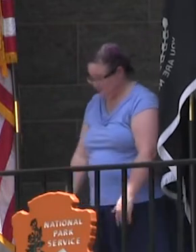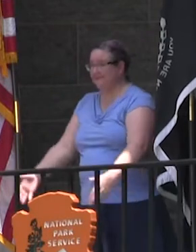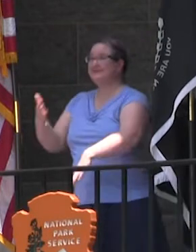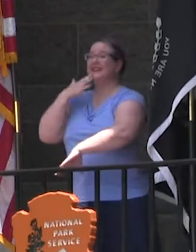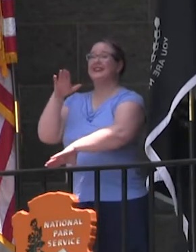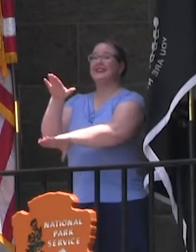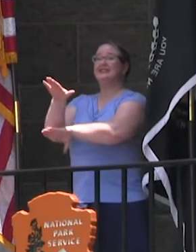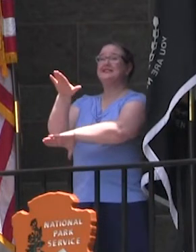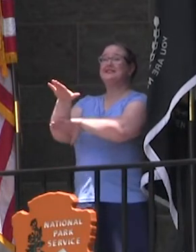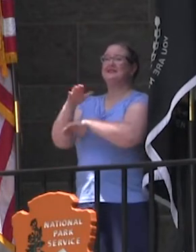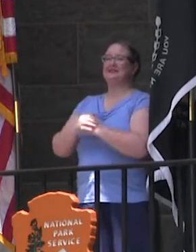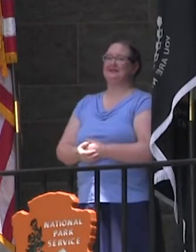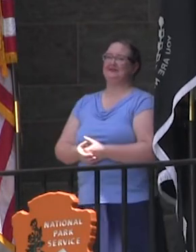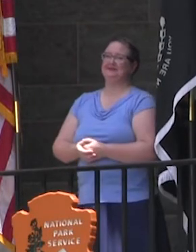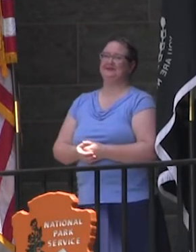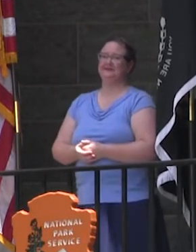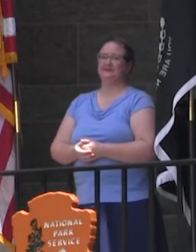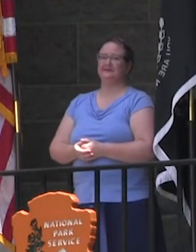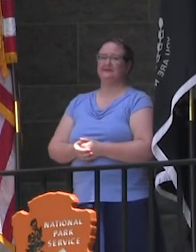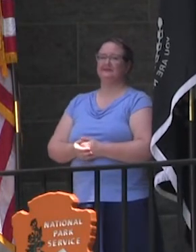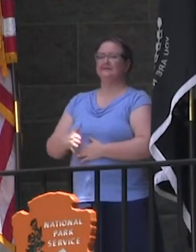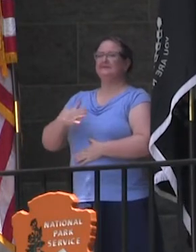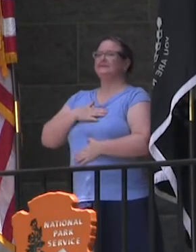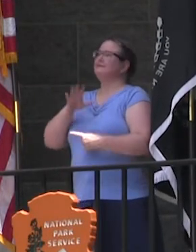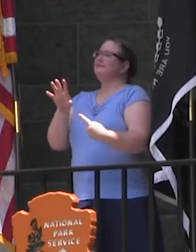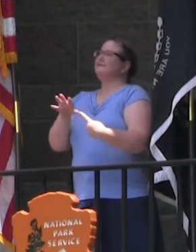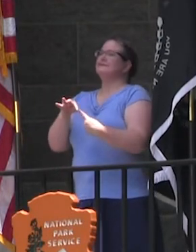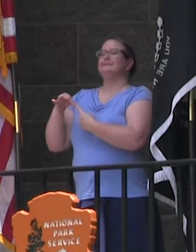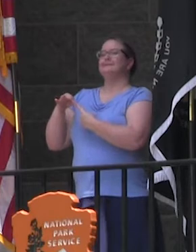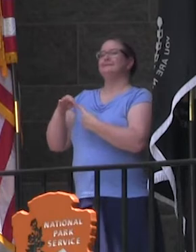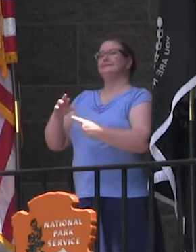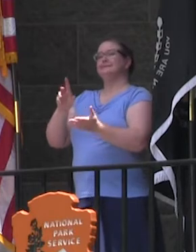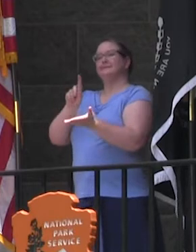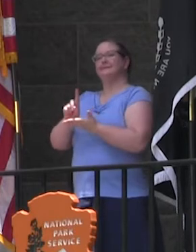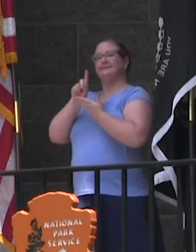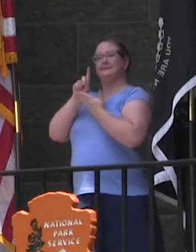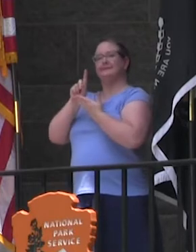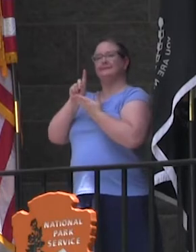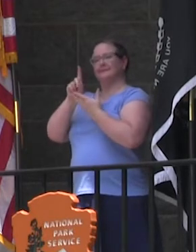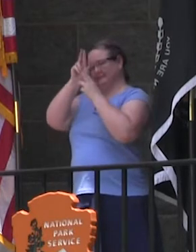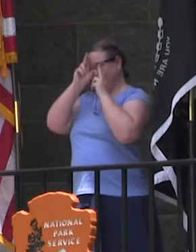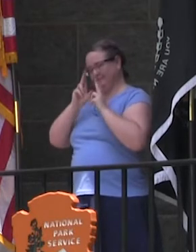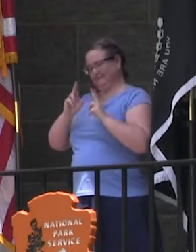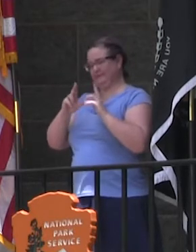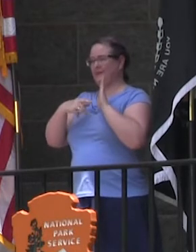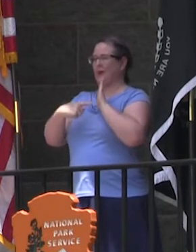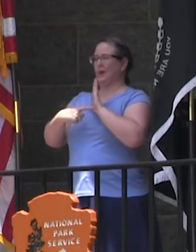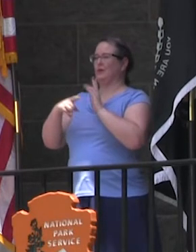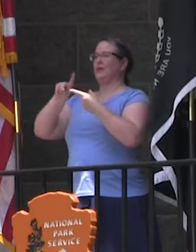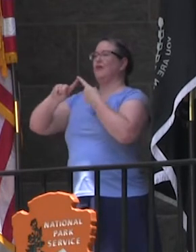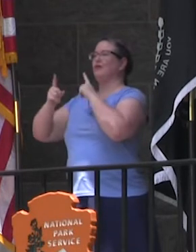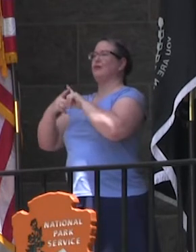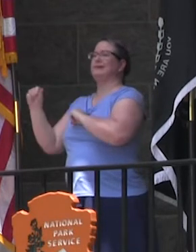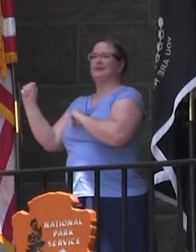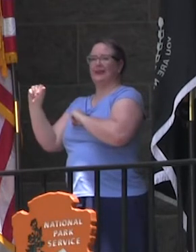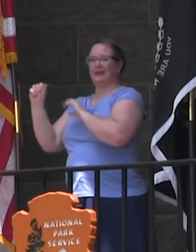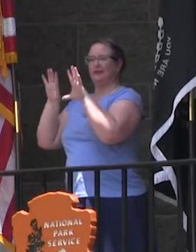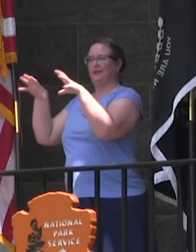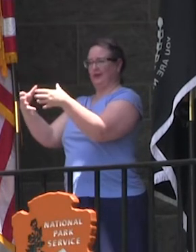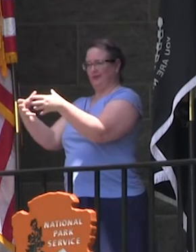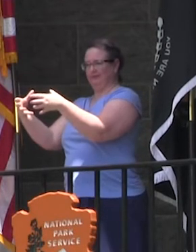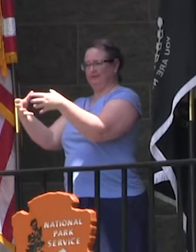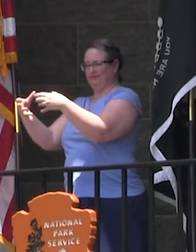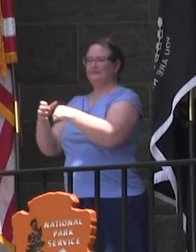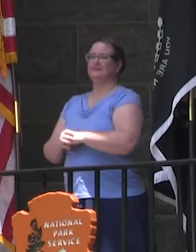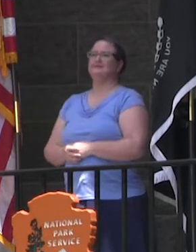Good afternoon. It is my special privilege to represent the Friends of Andersonville, a